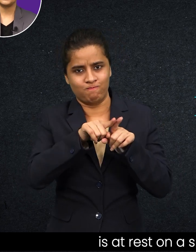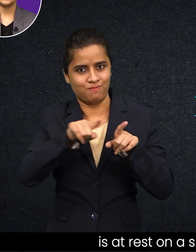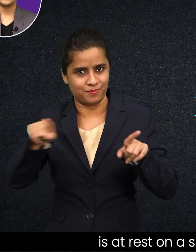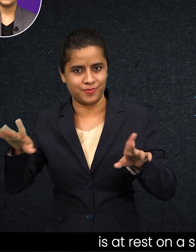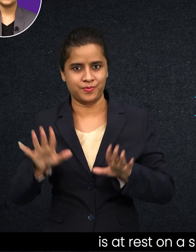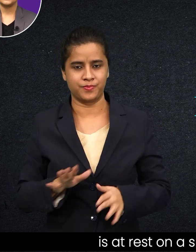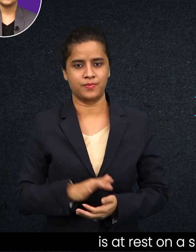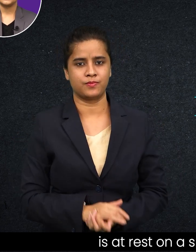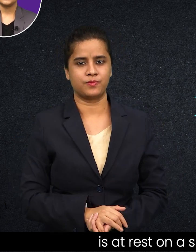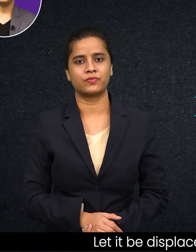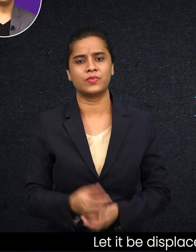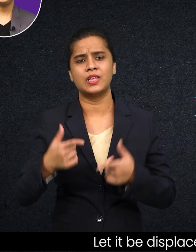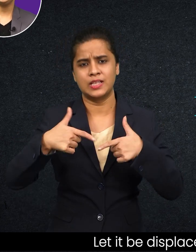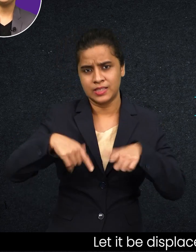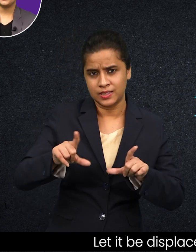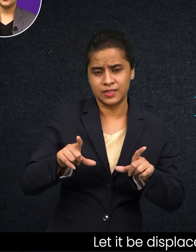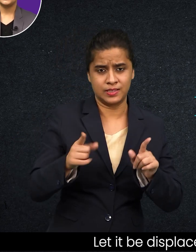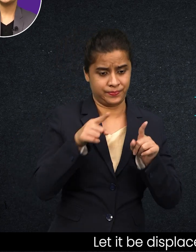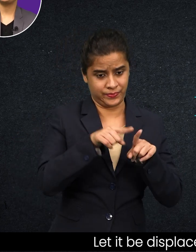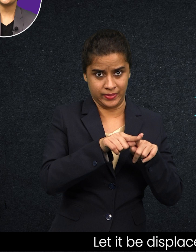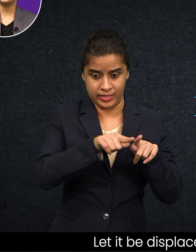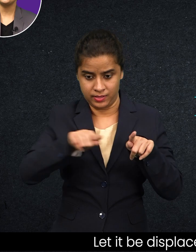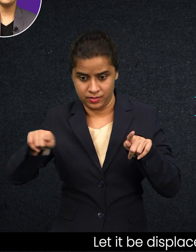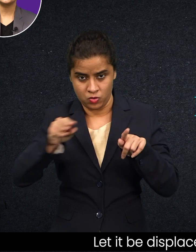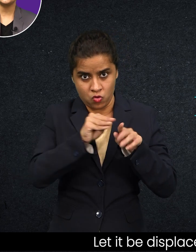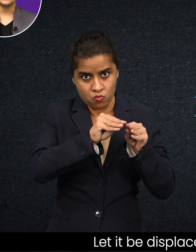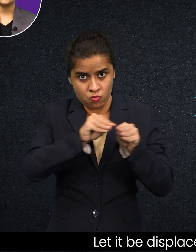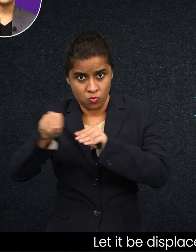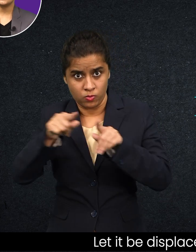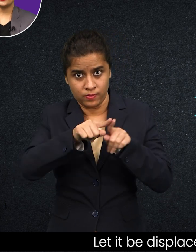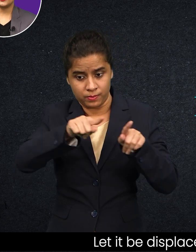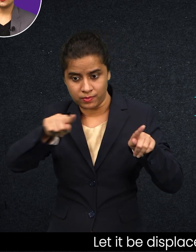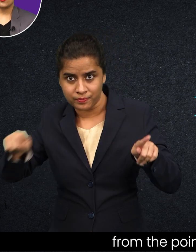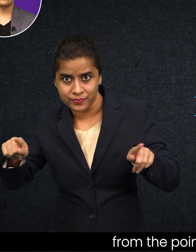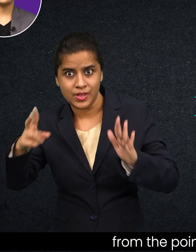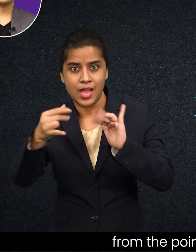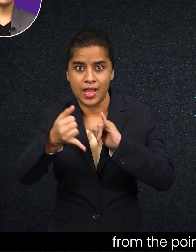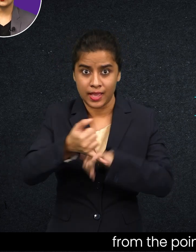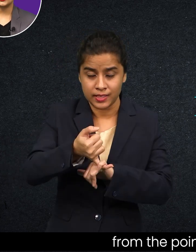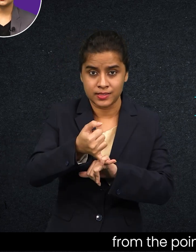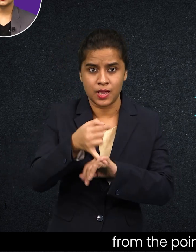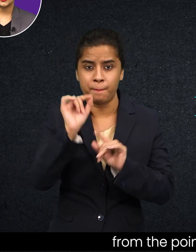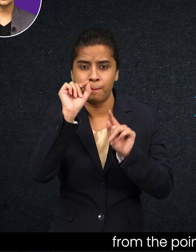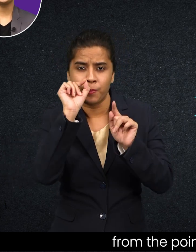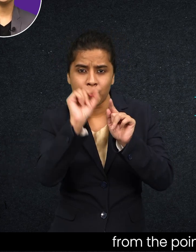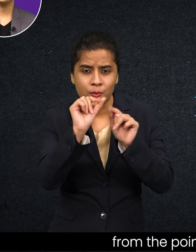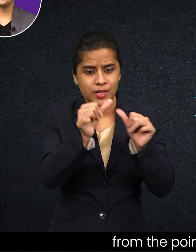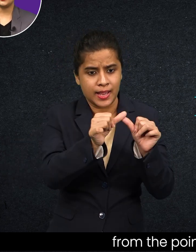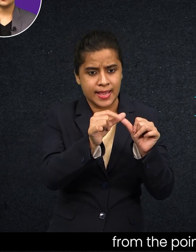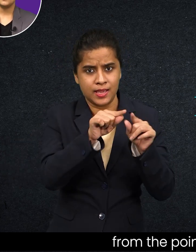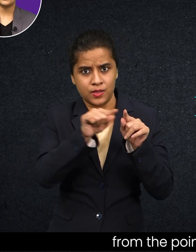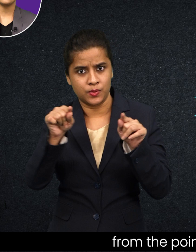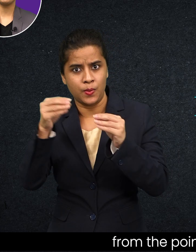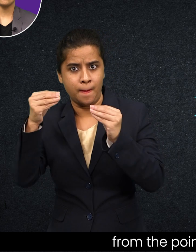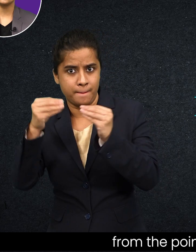plane. Let it be displaced through a distance s from the point A to